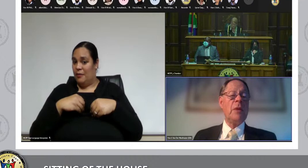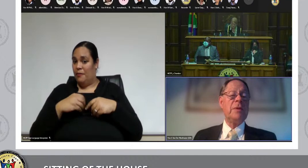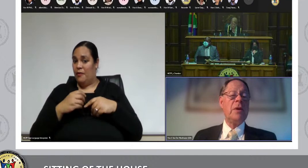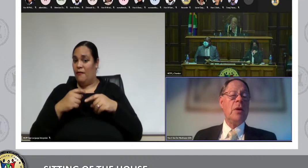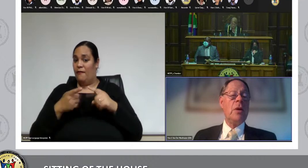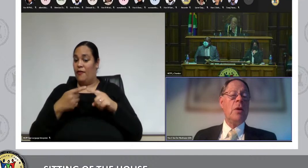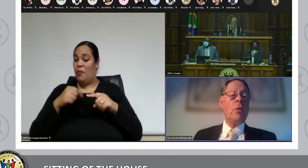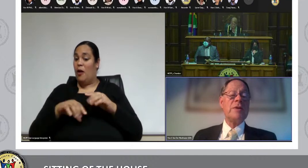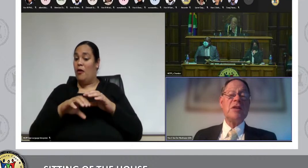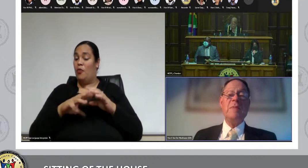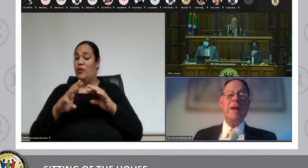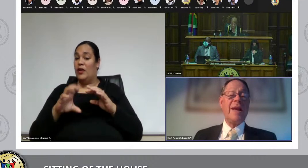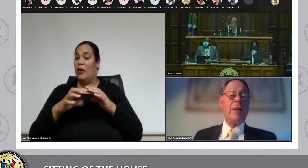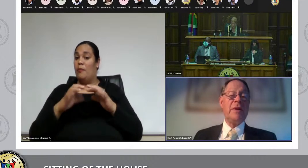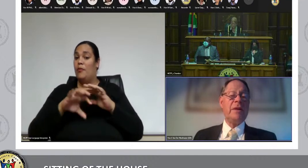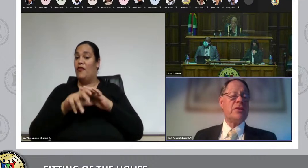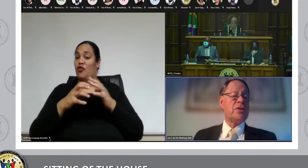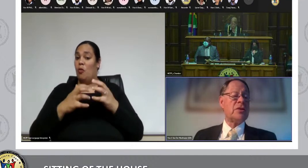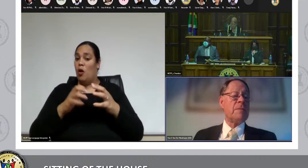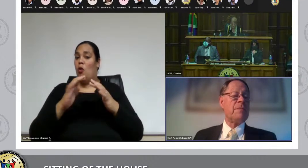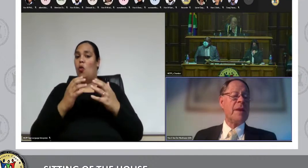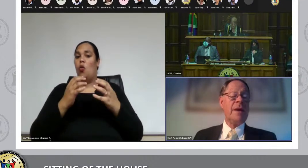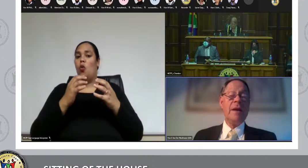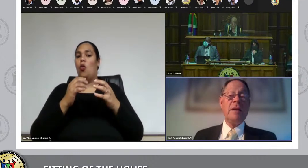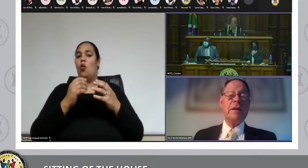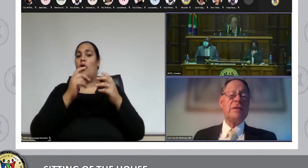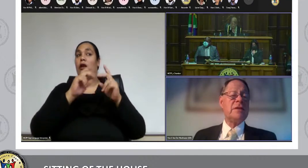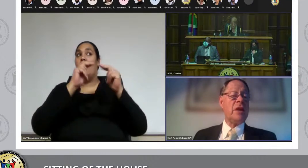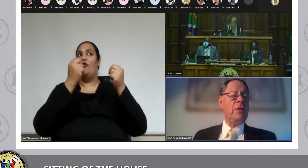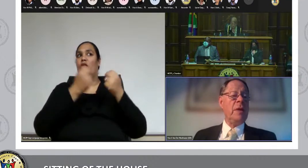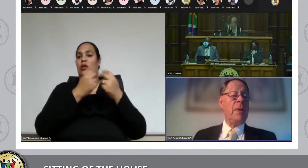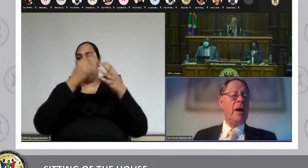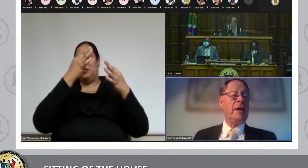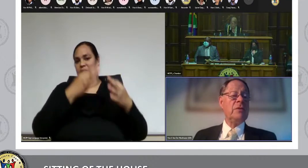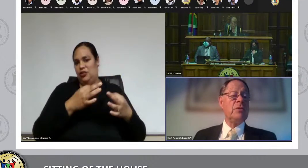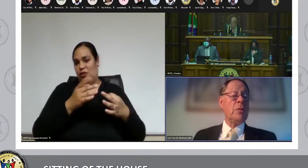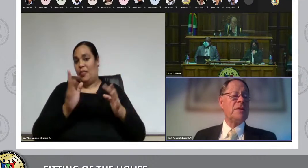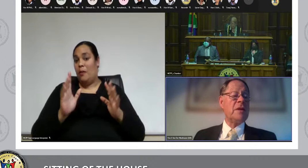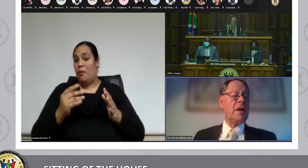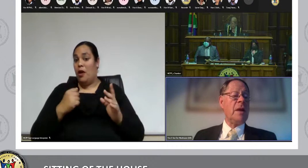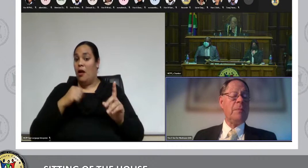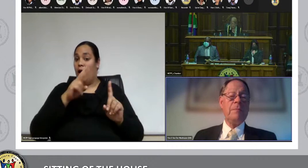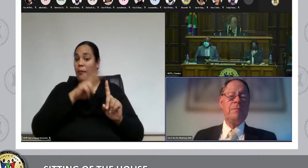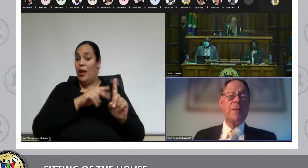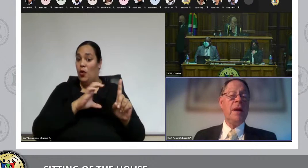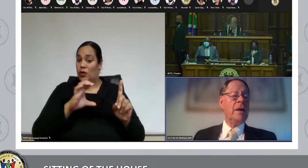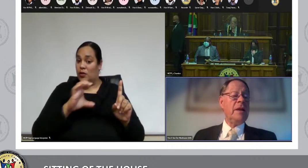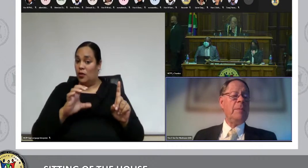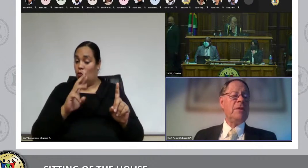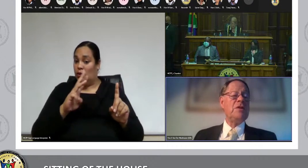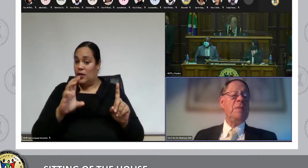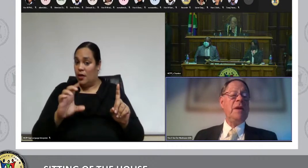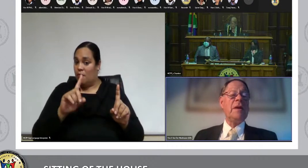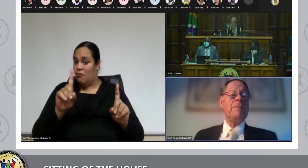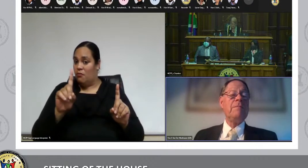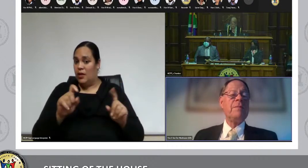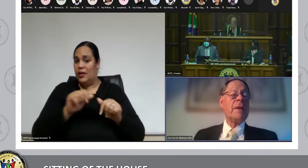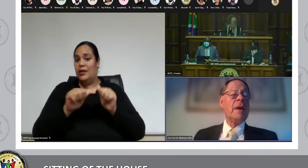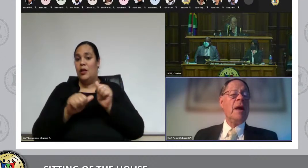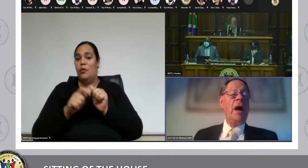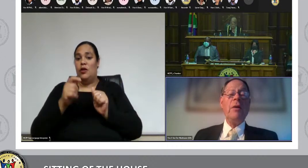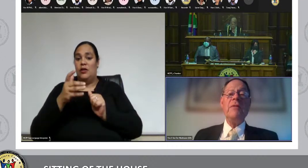Provincial Parliament? Or has this been a cabinet decision? Does this only apply to the Western Cape? Deputy